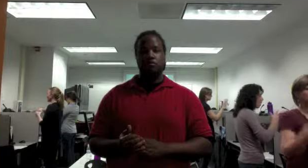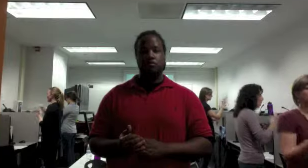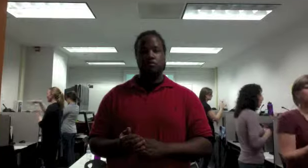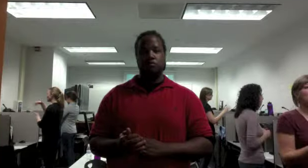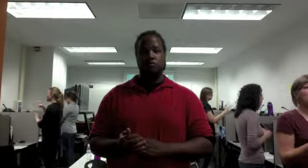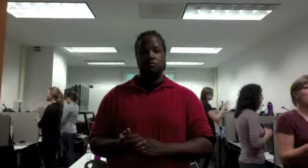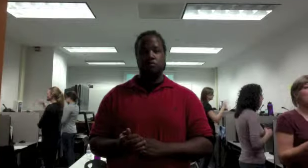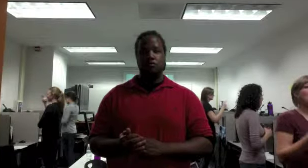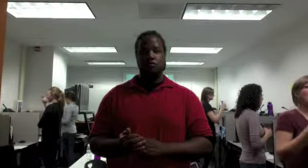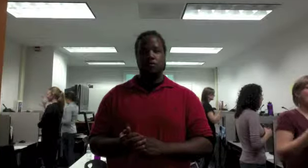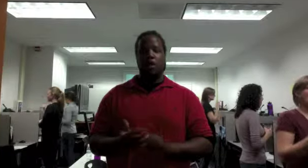high.